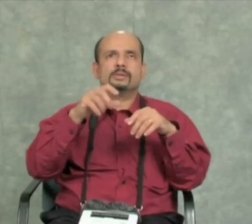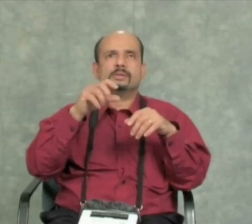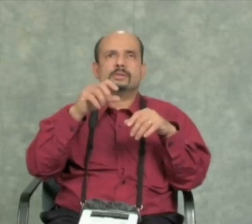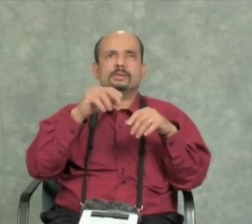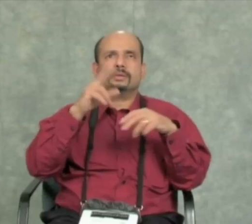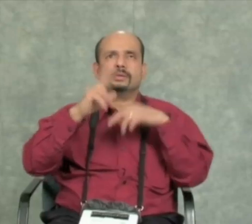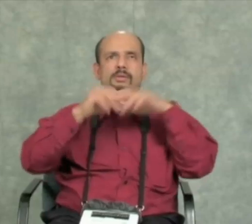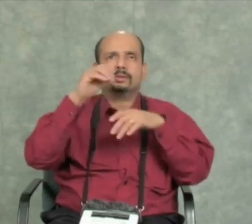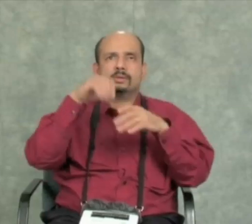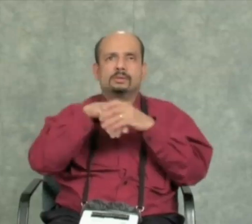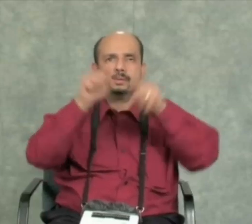device.